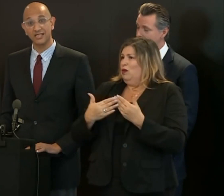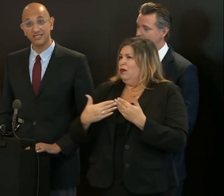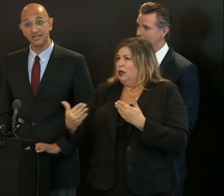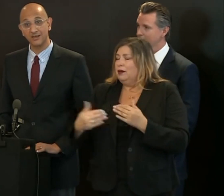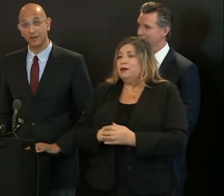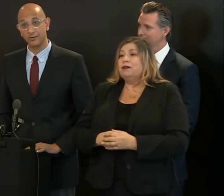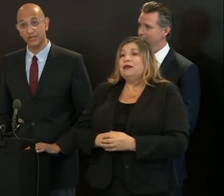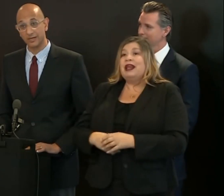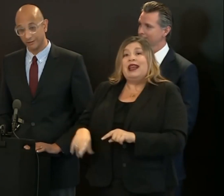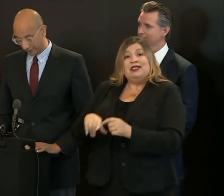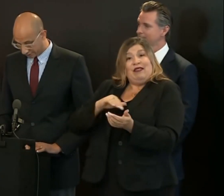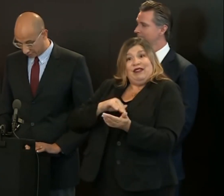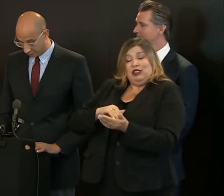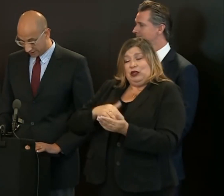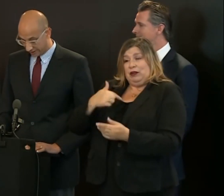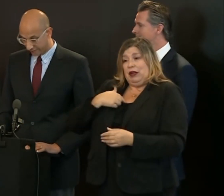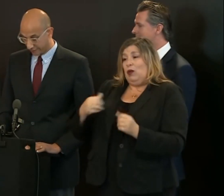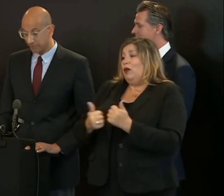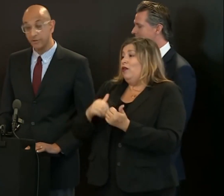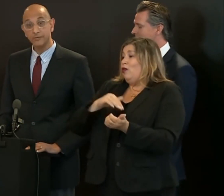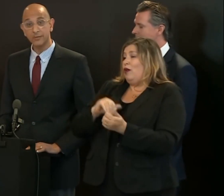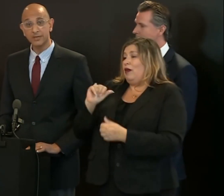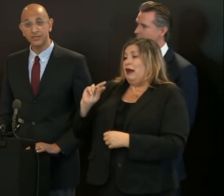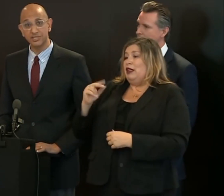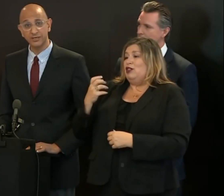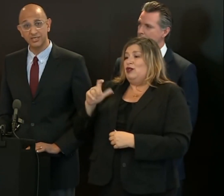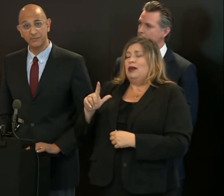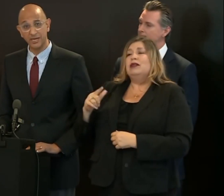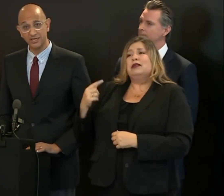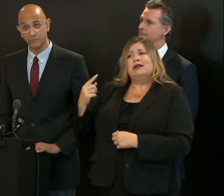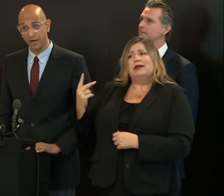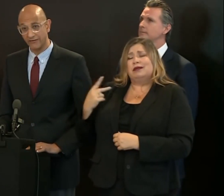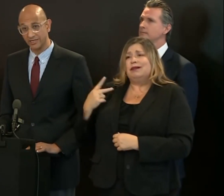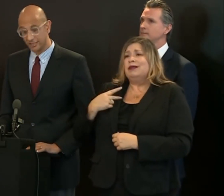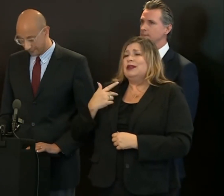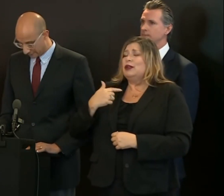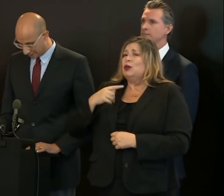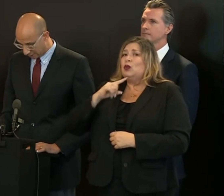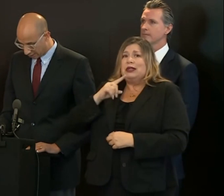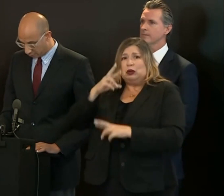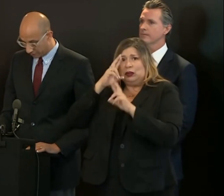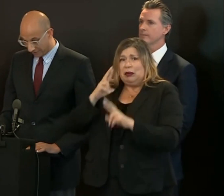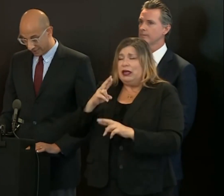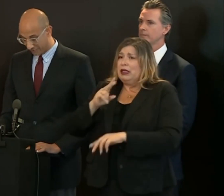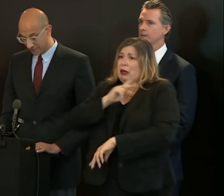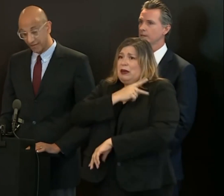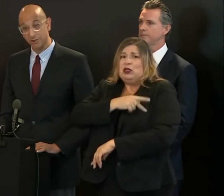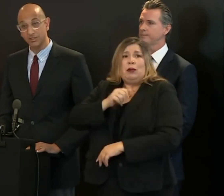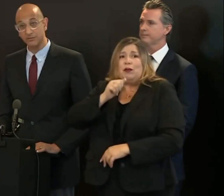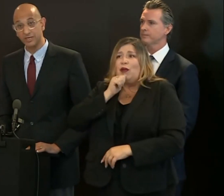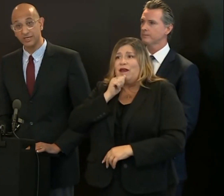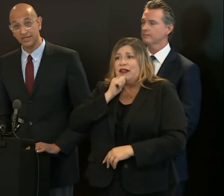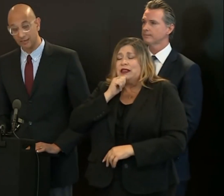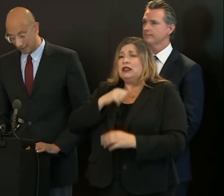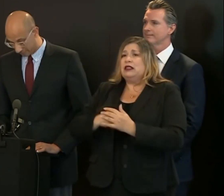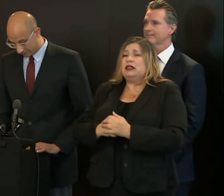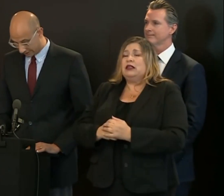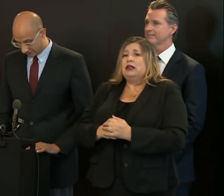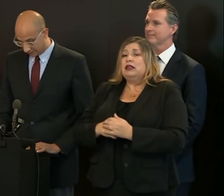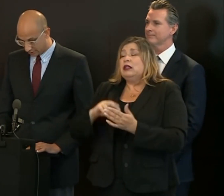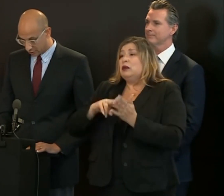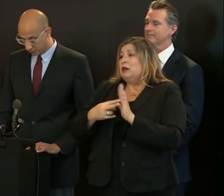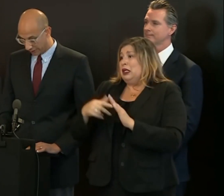As a physician, along with Dr. Angel, we take very seriously patient privacy. We may not be able to be in